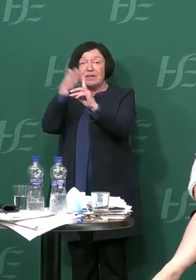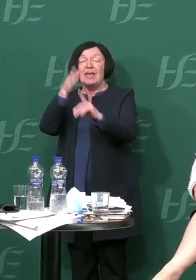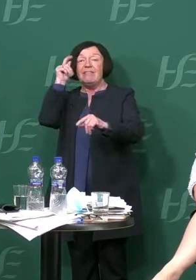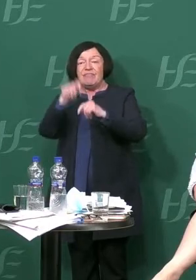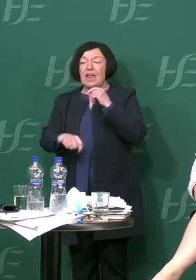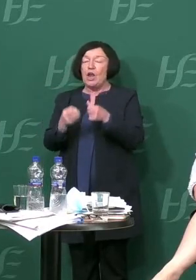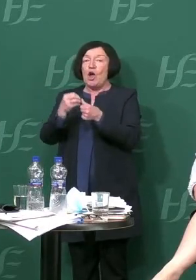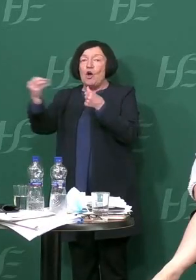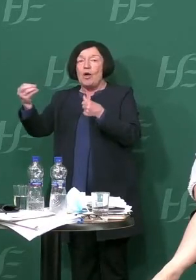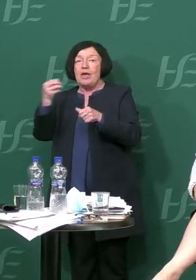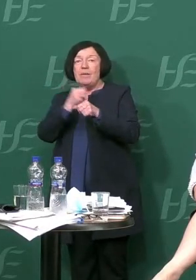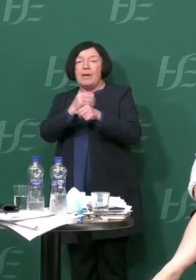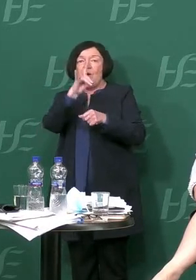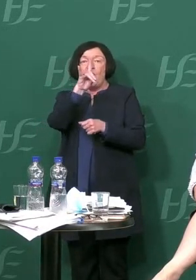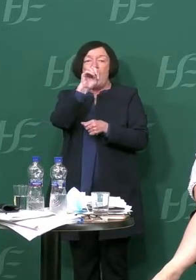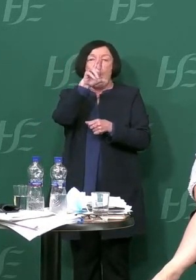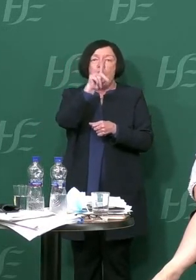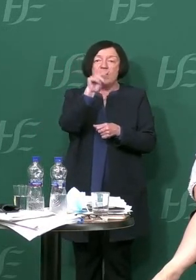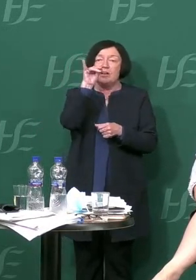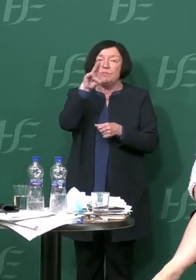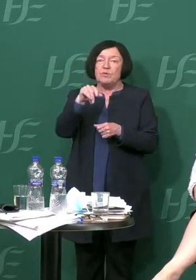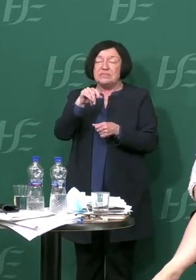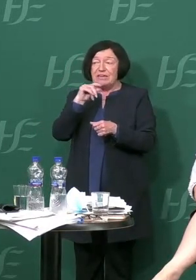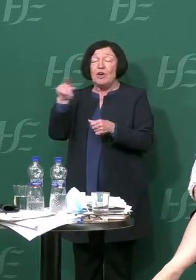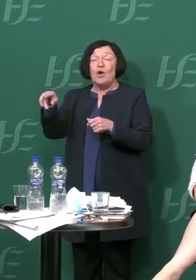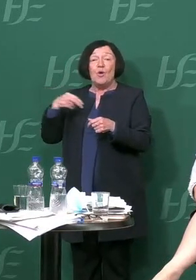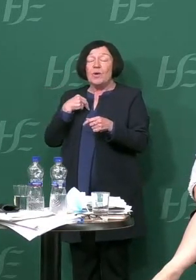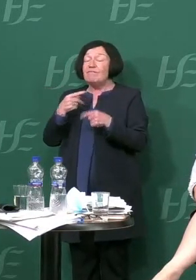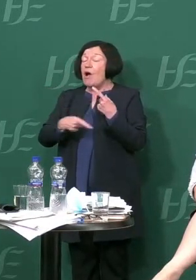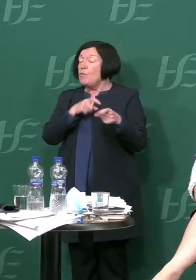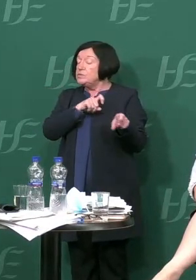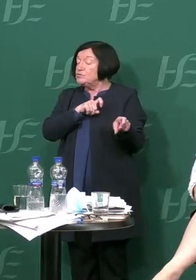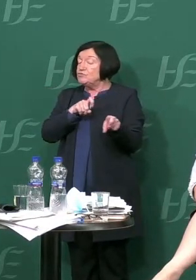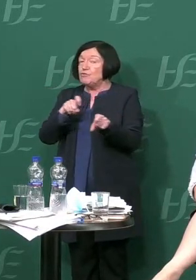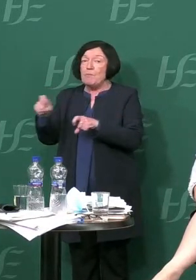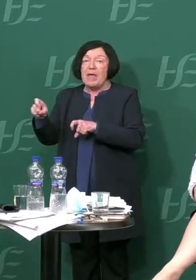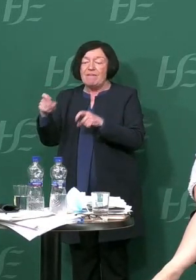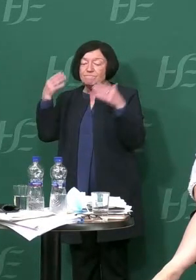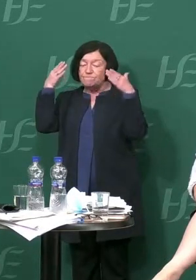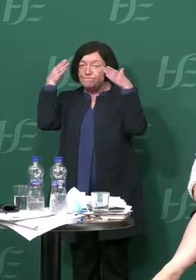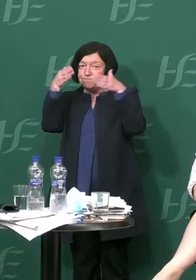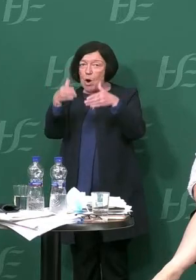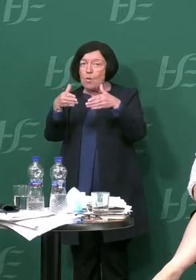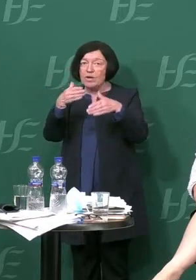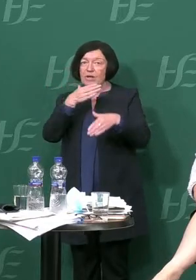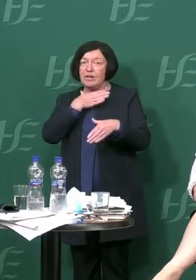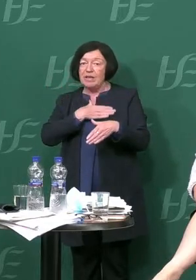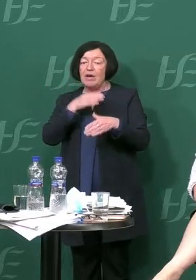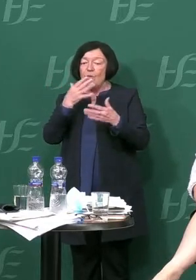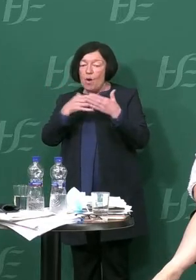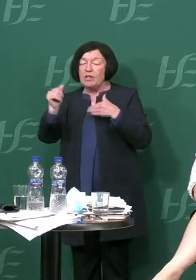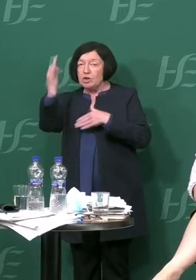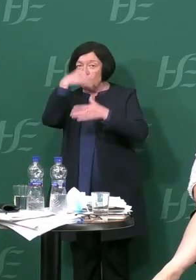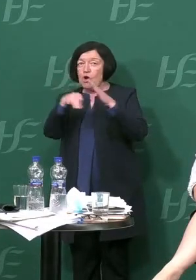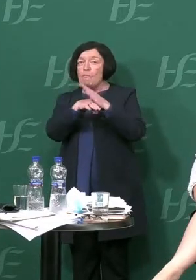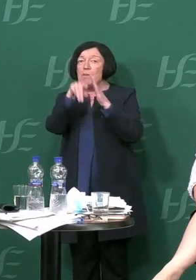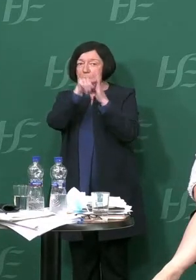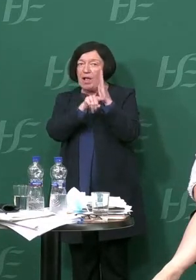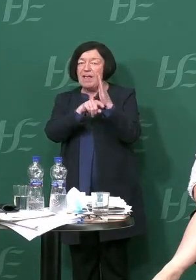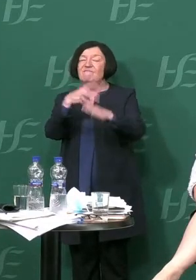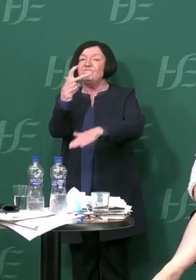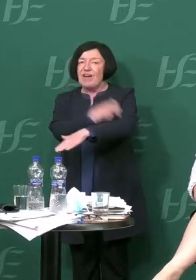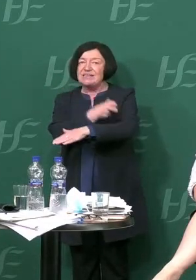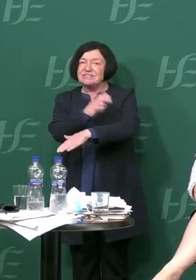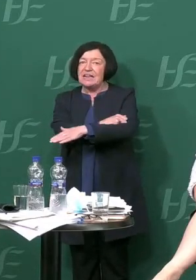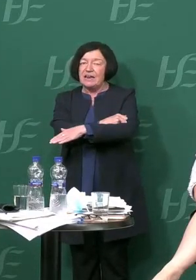other conversations around herd immunity or not herd immunity. We've always remained focused on just whatever government policy is,